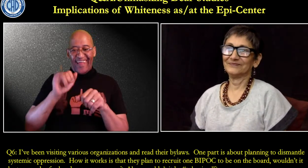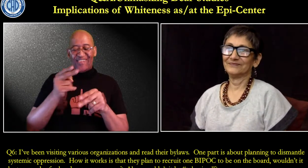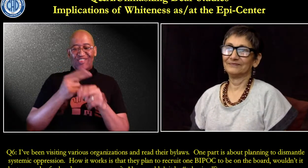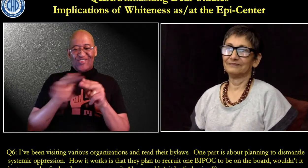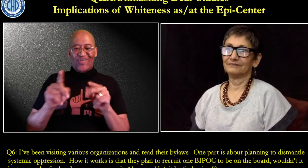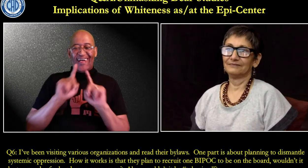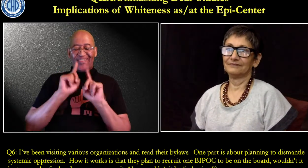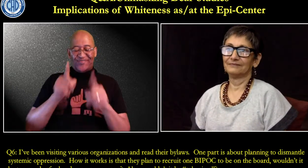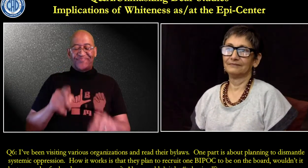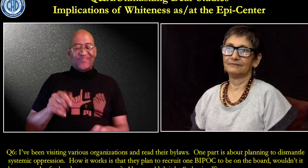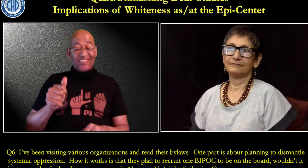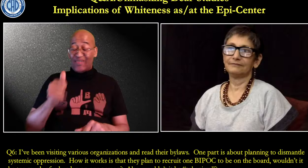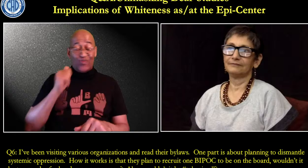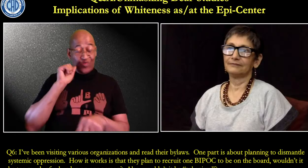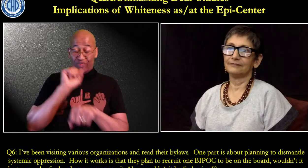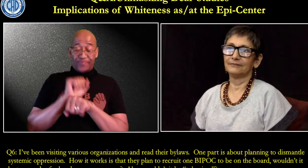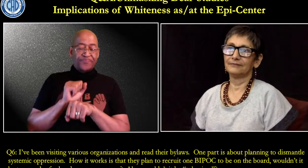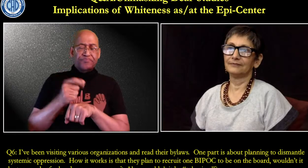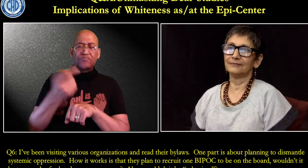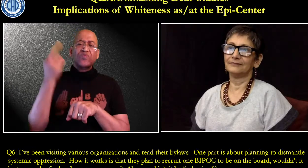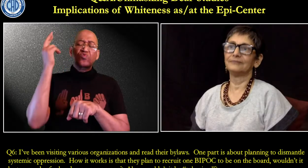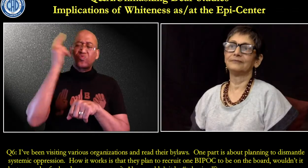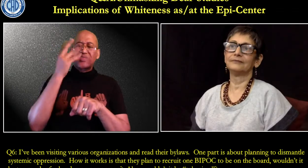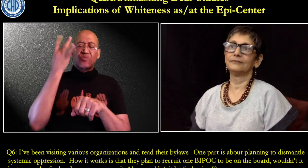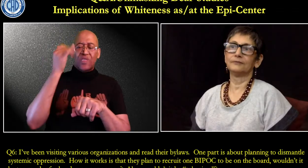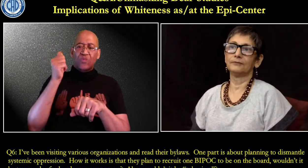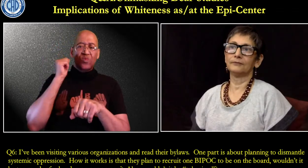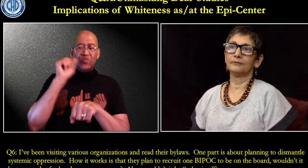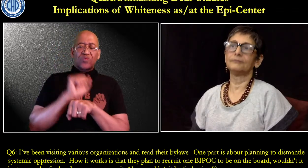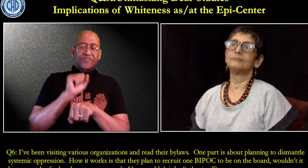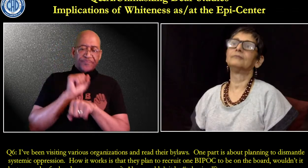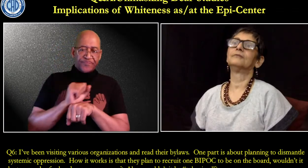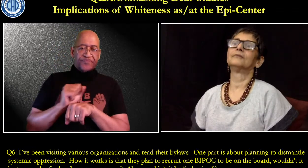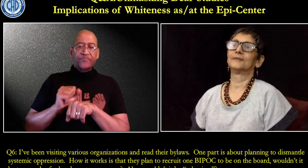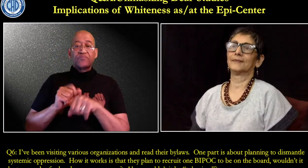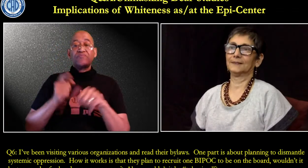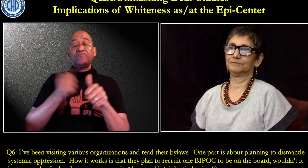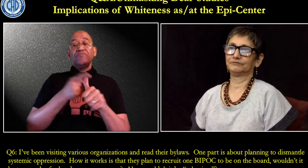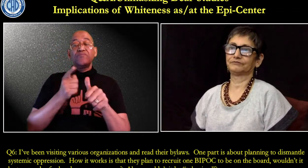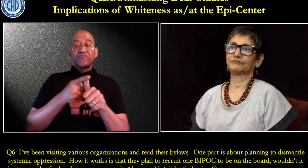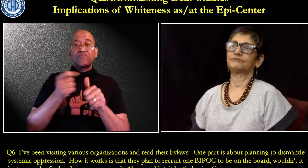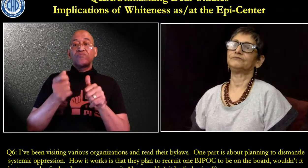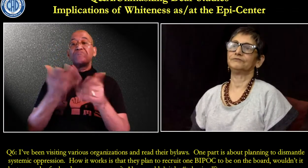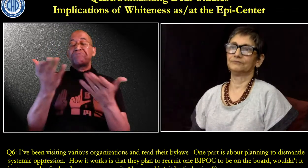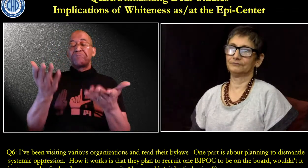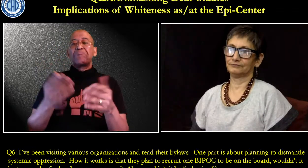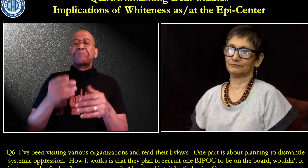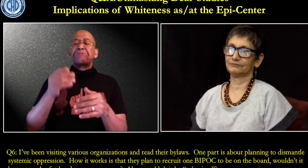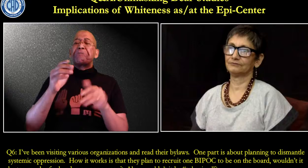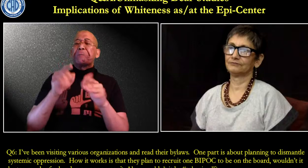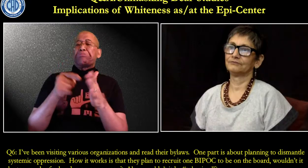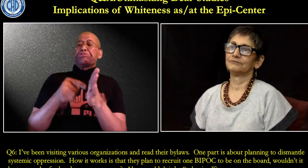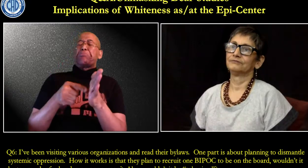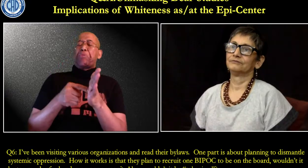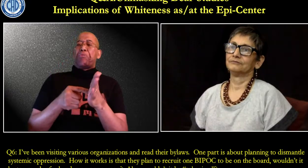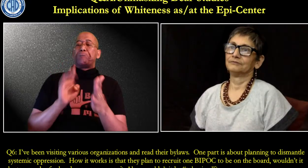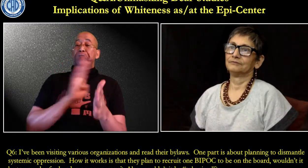No, it won't work as far as a short answer, but it won't work.